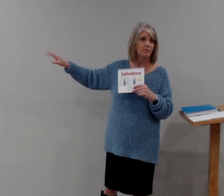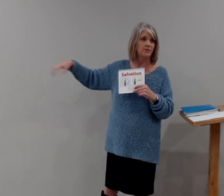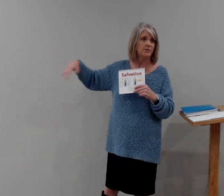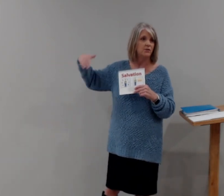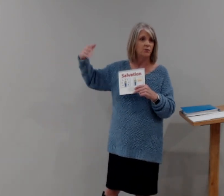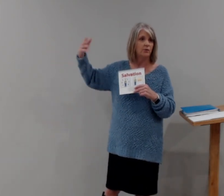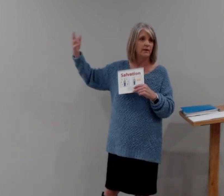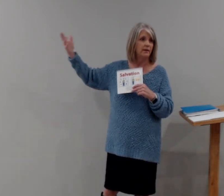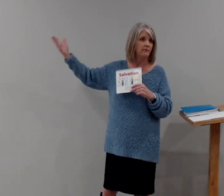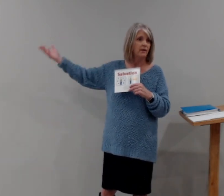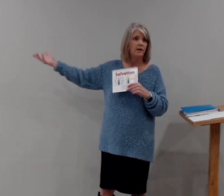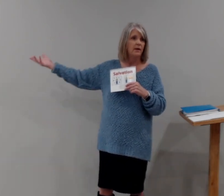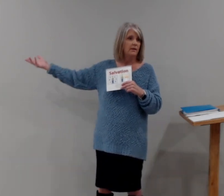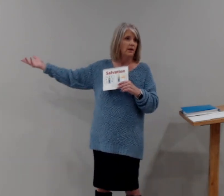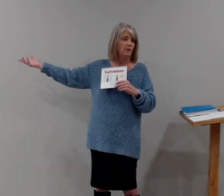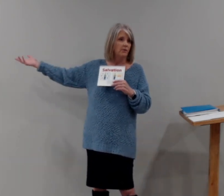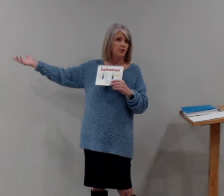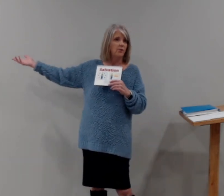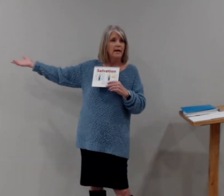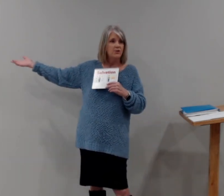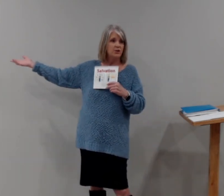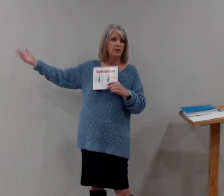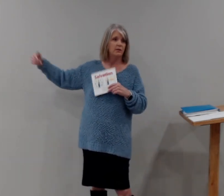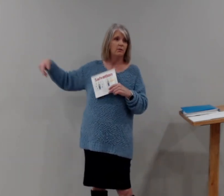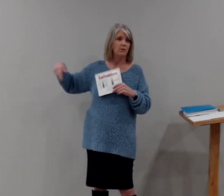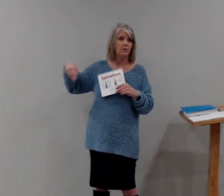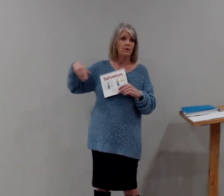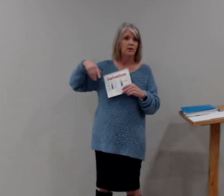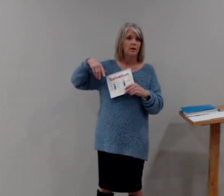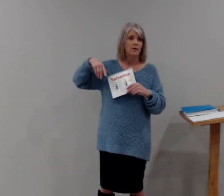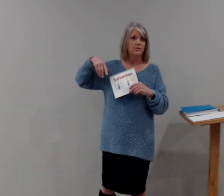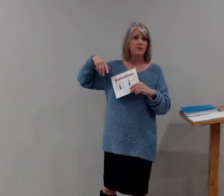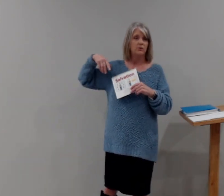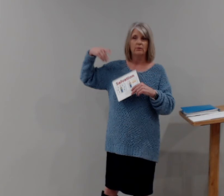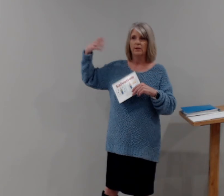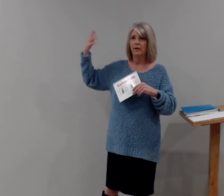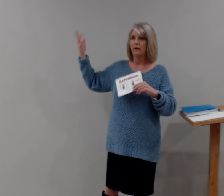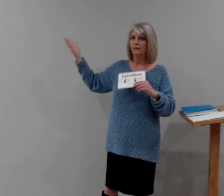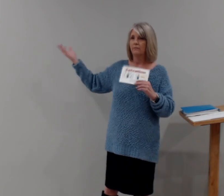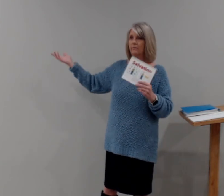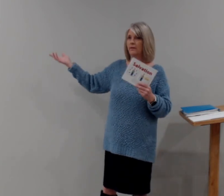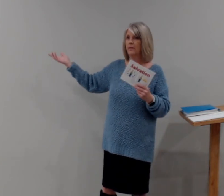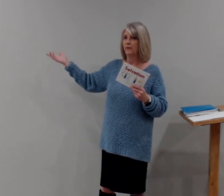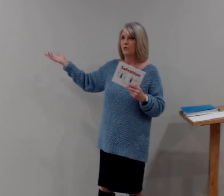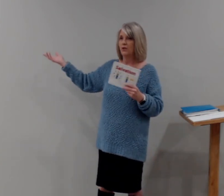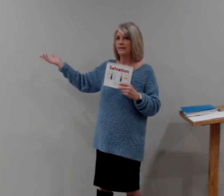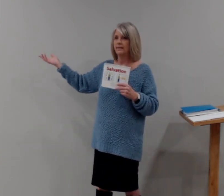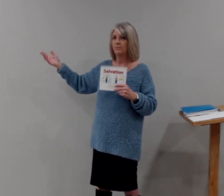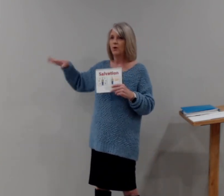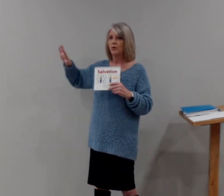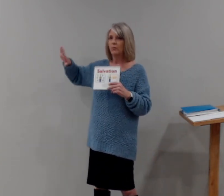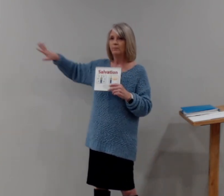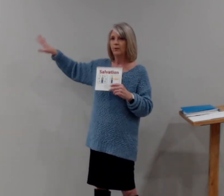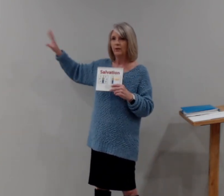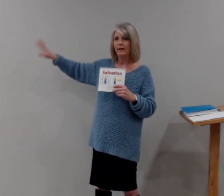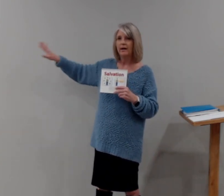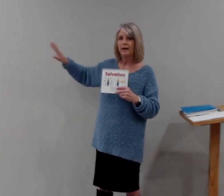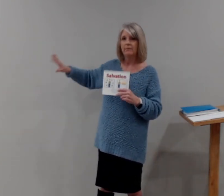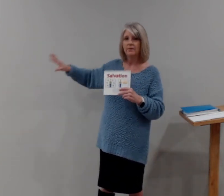the story of, you know, the creation or the story of, you know, Jesus' birth, we'd put it up so they